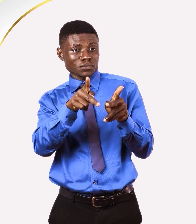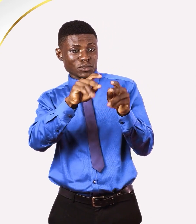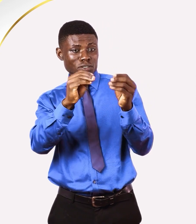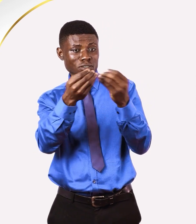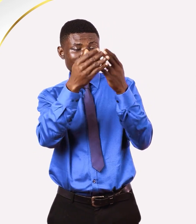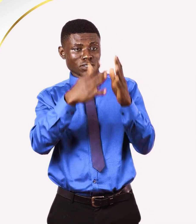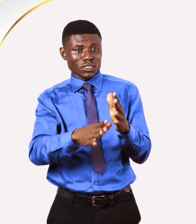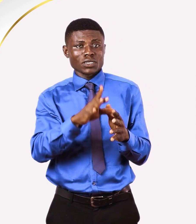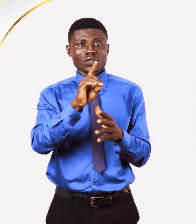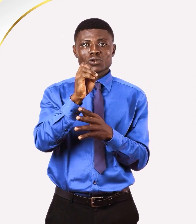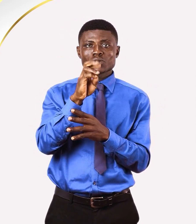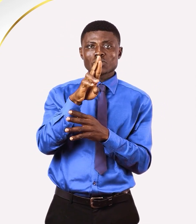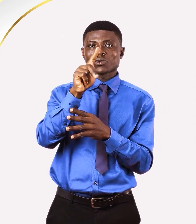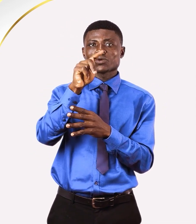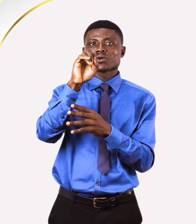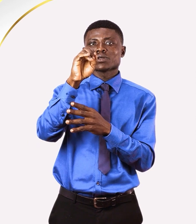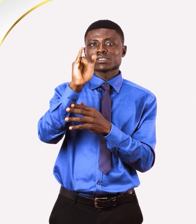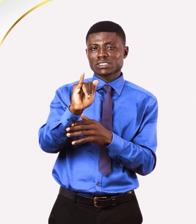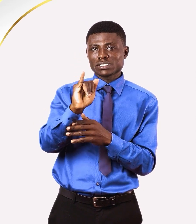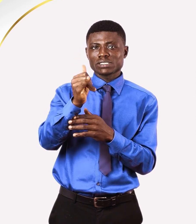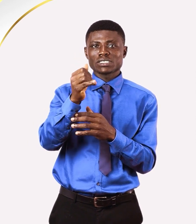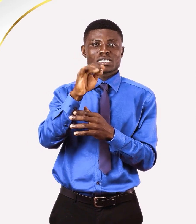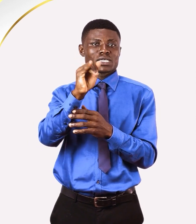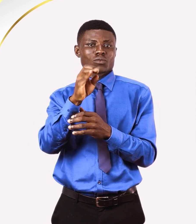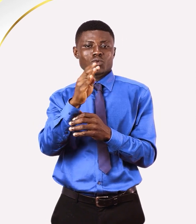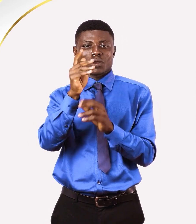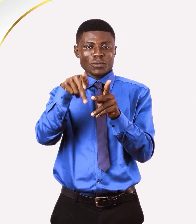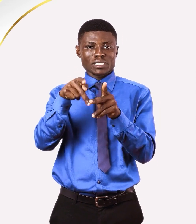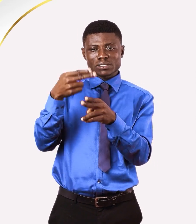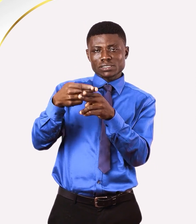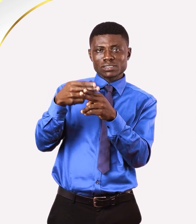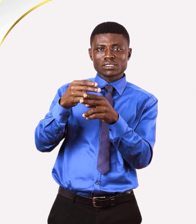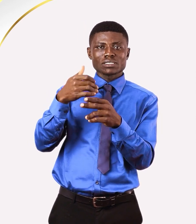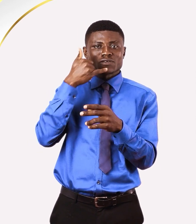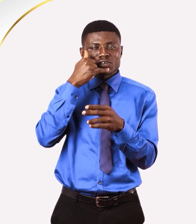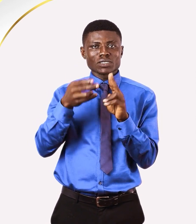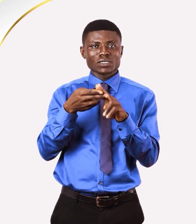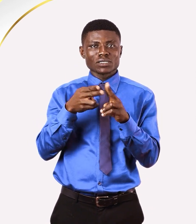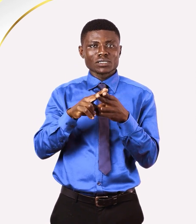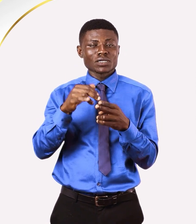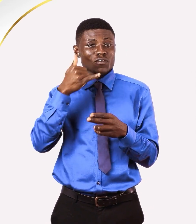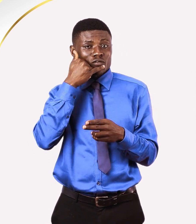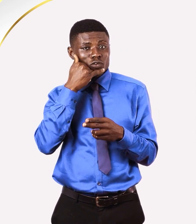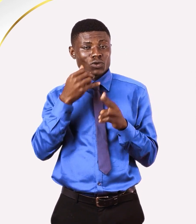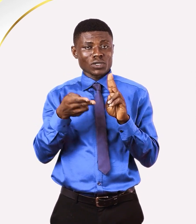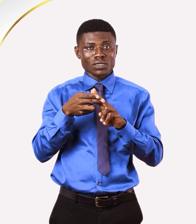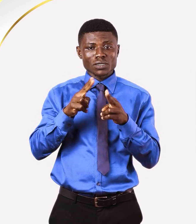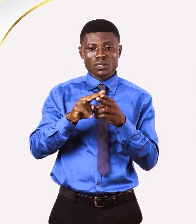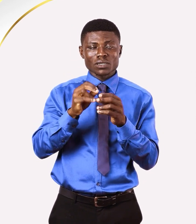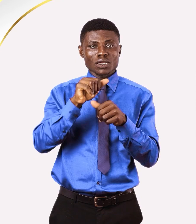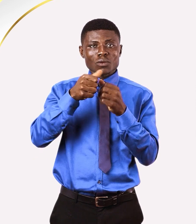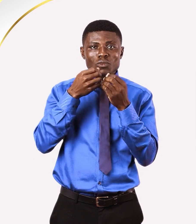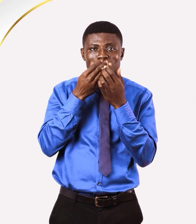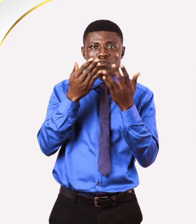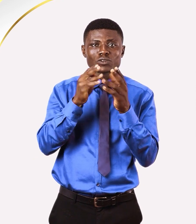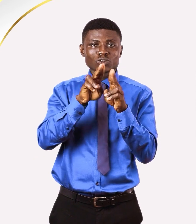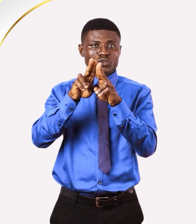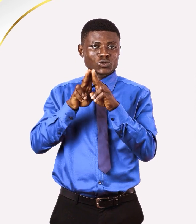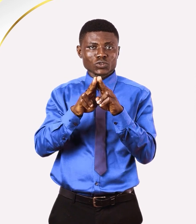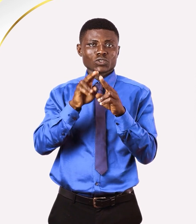designated officer. Dorothy Yeboah Isiama, Esquire. Telephone or mobile number